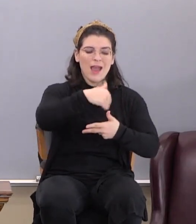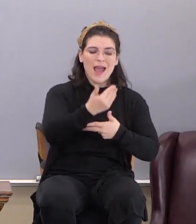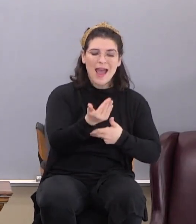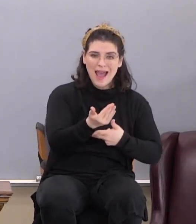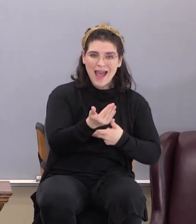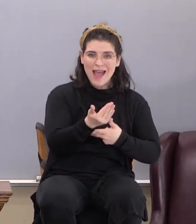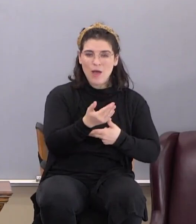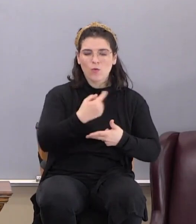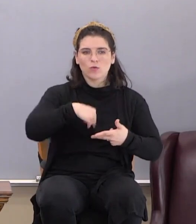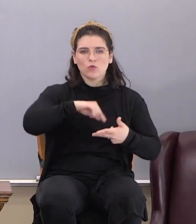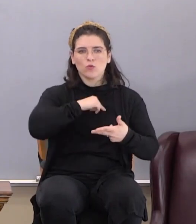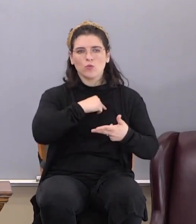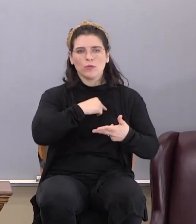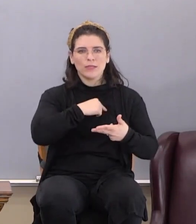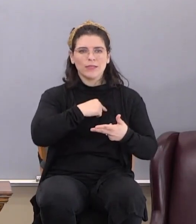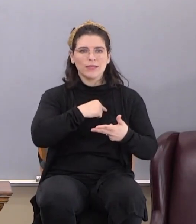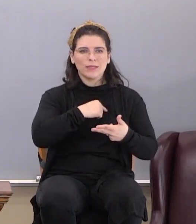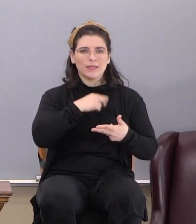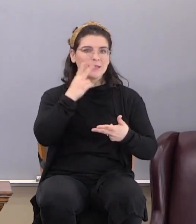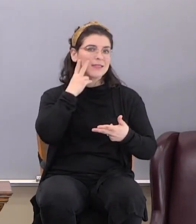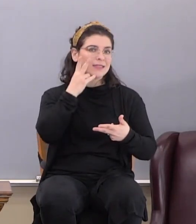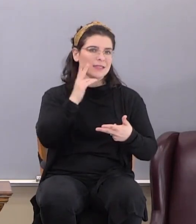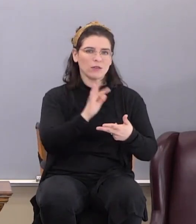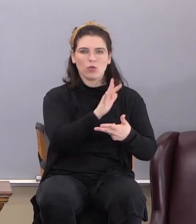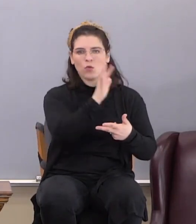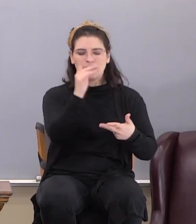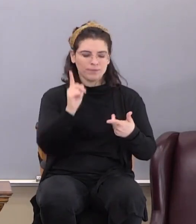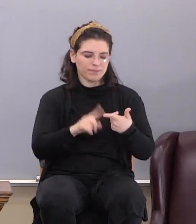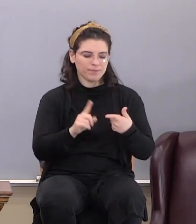we see this glory?